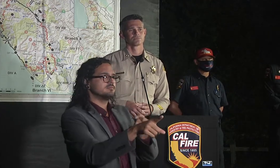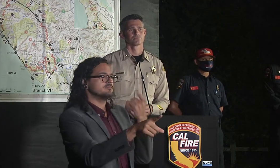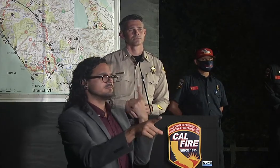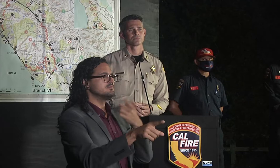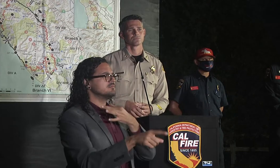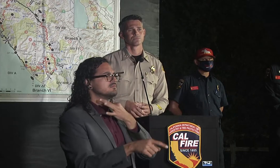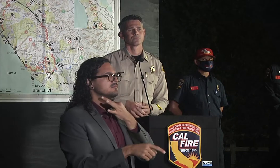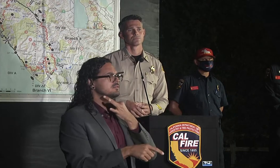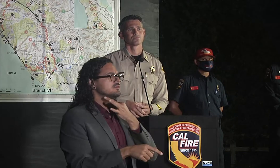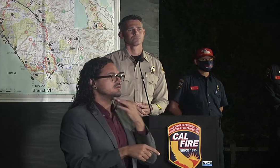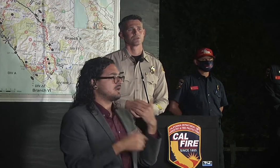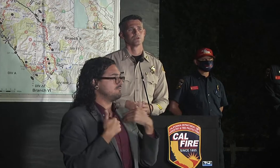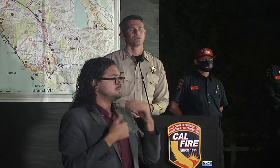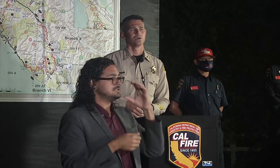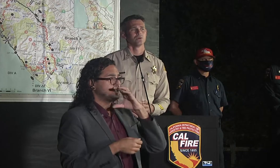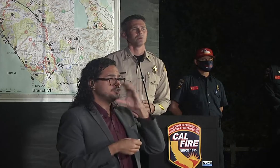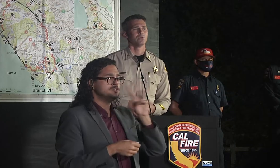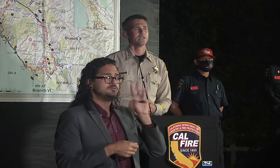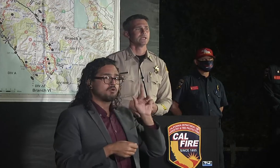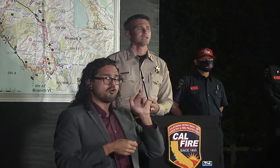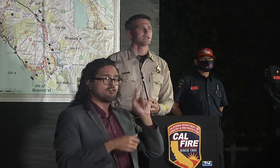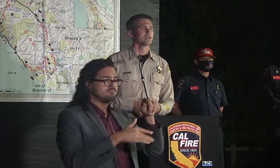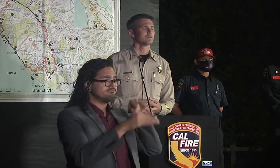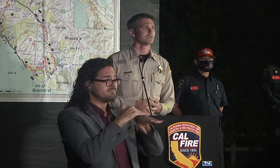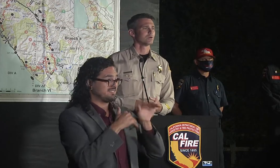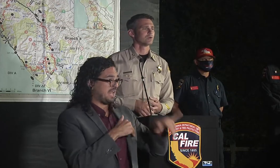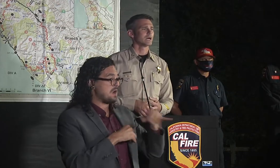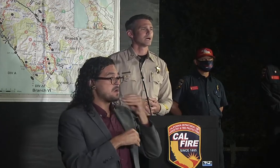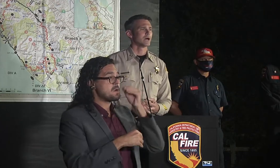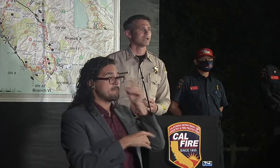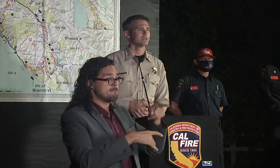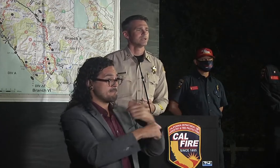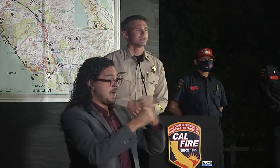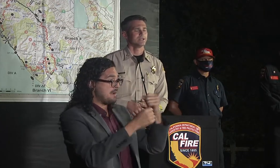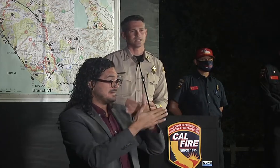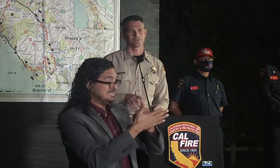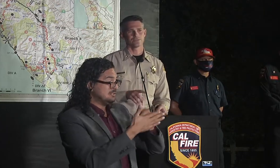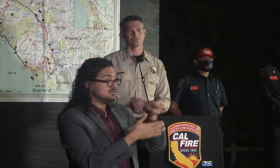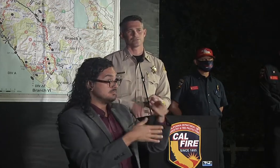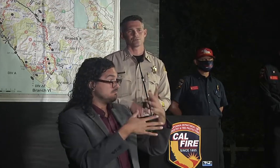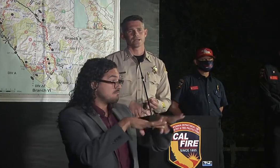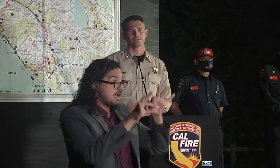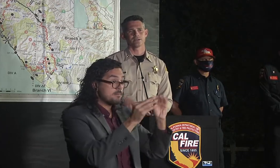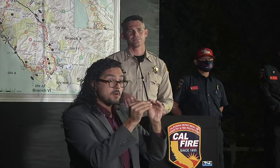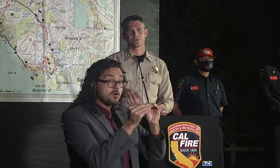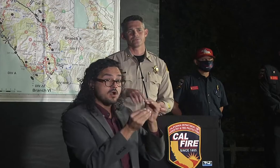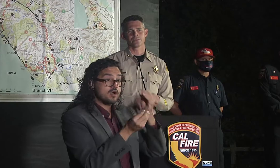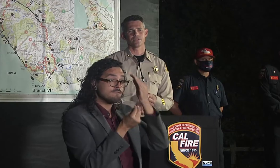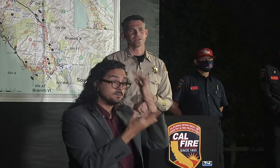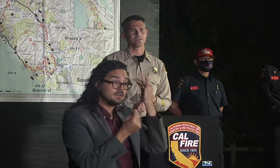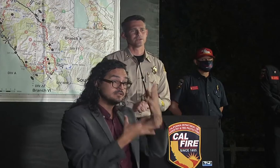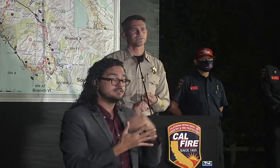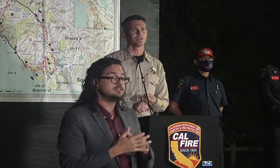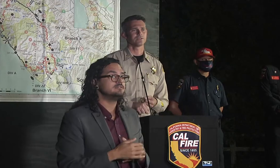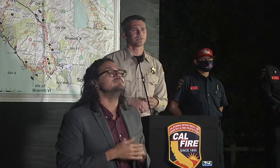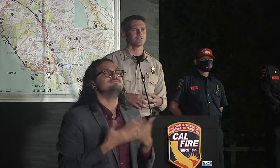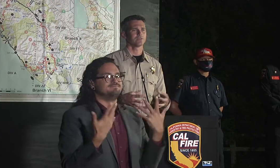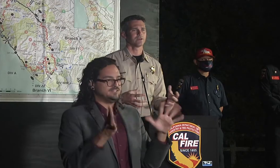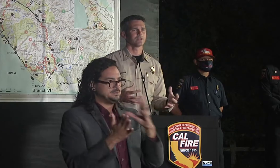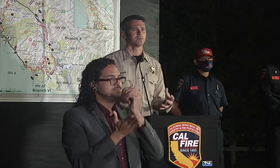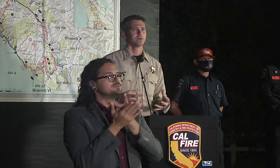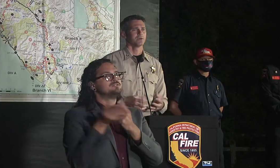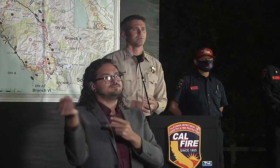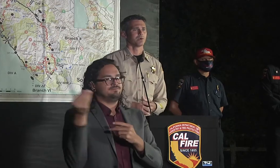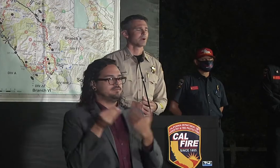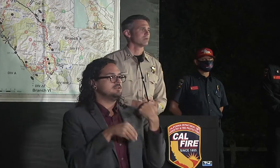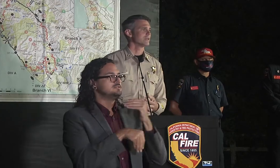anything more recovered from that house? We did, and so they did execute a search warrant last night, but for the sake of the investigation, I'd love to